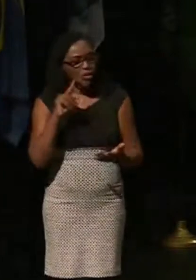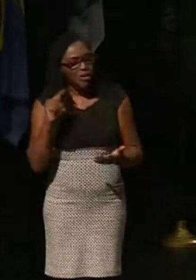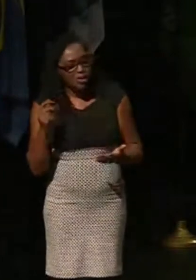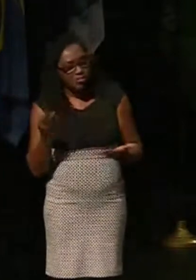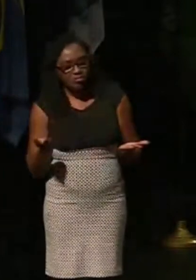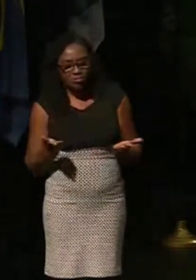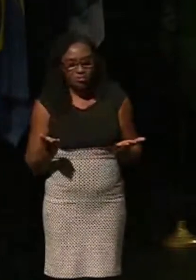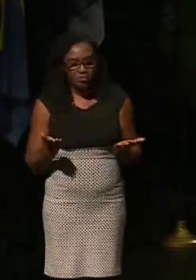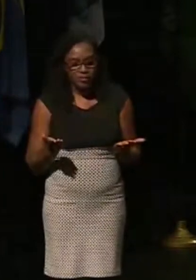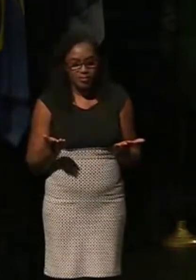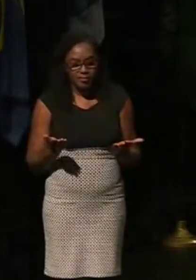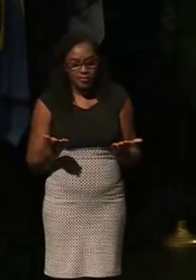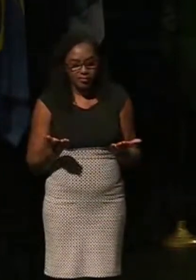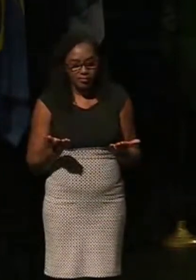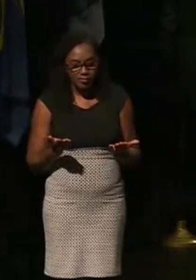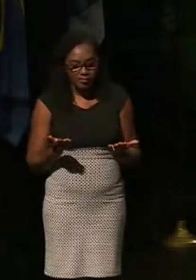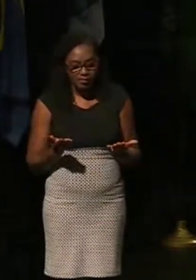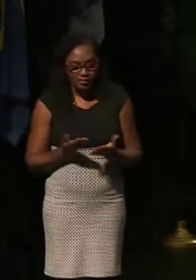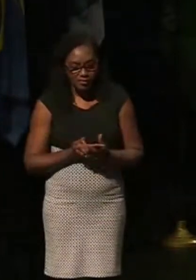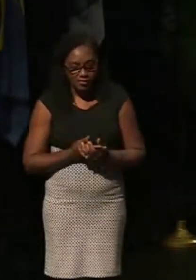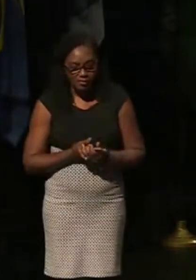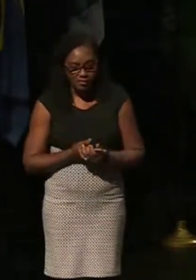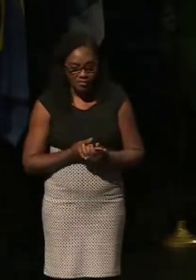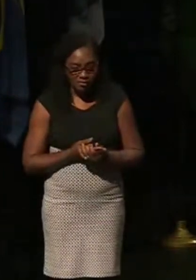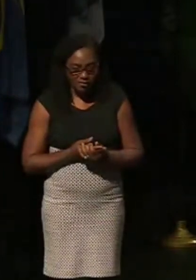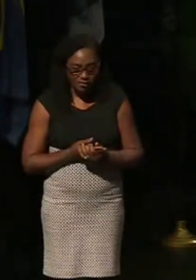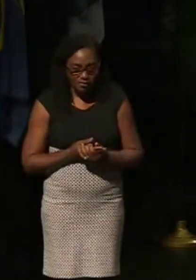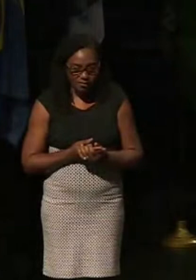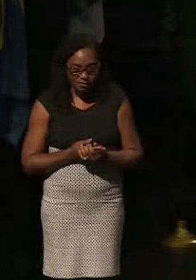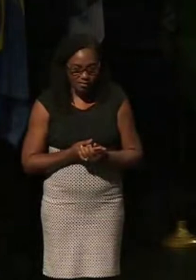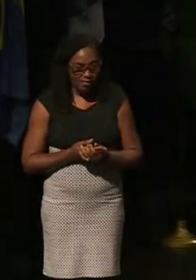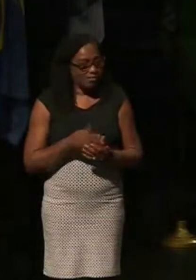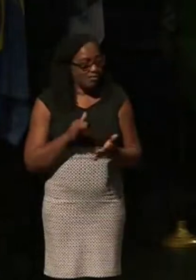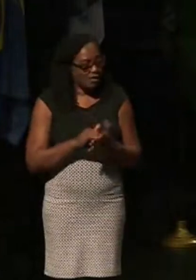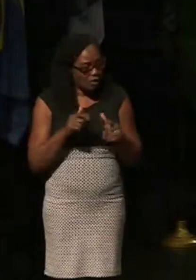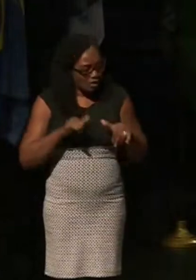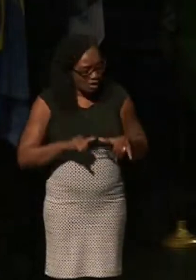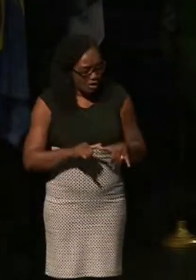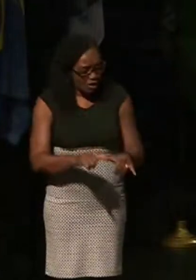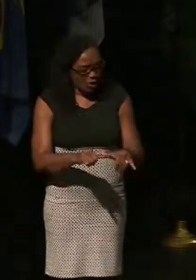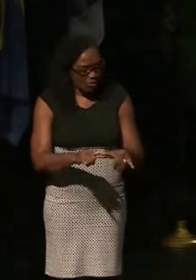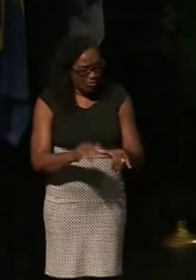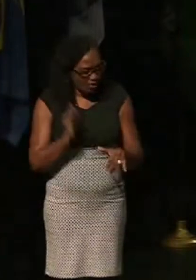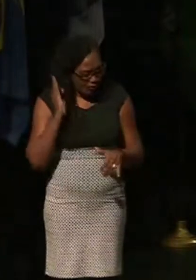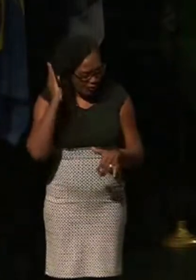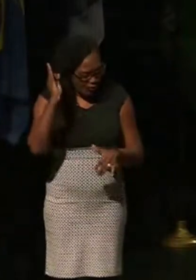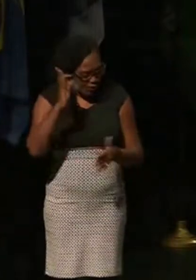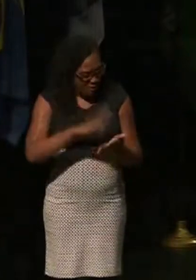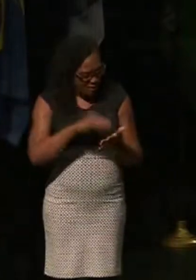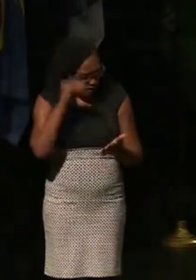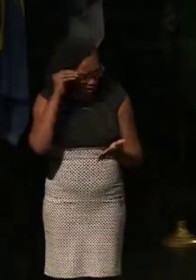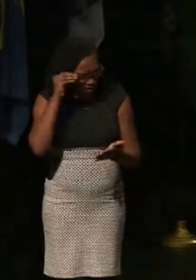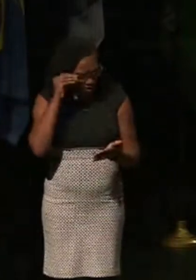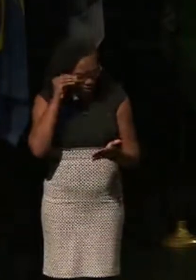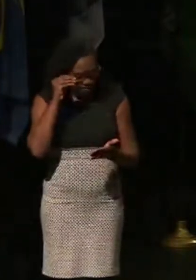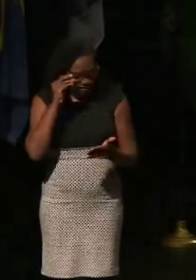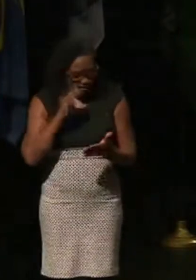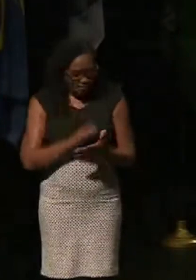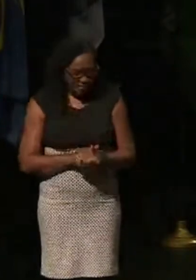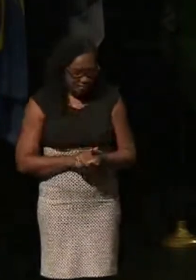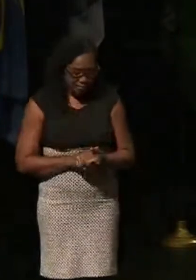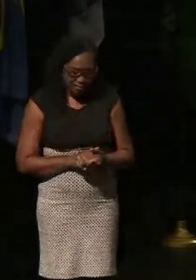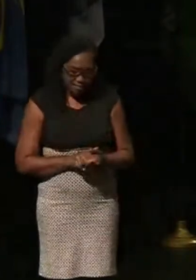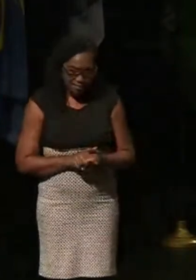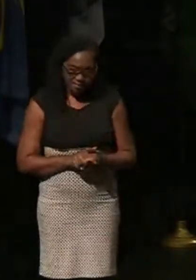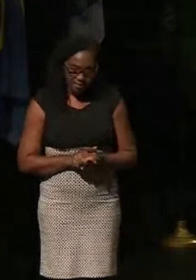pedagogy, which on the one hand takes into consideration the wide range of learning abilities of our students, and on the other